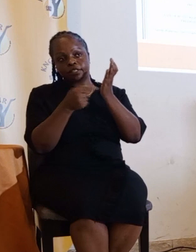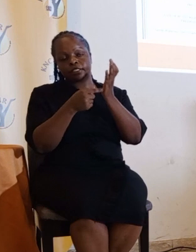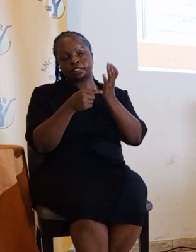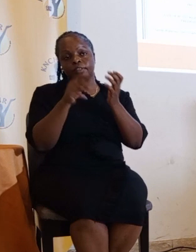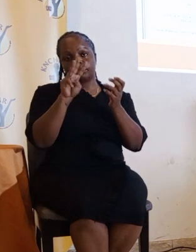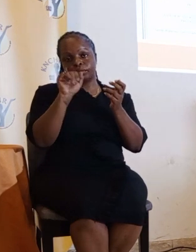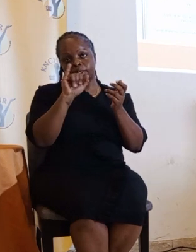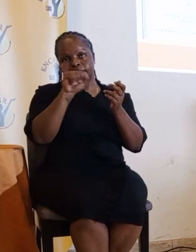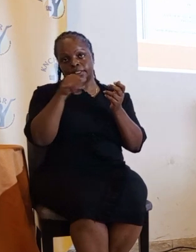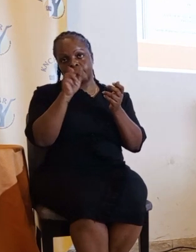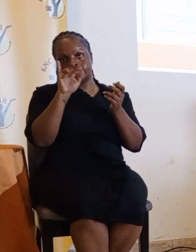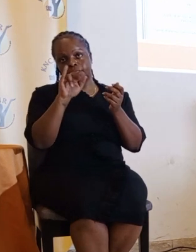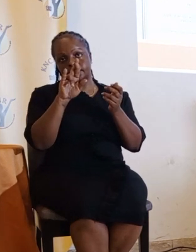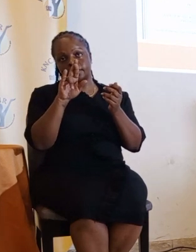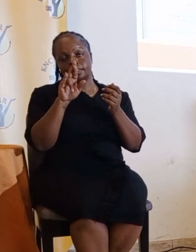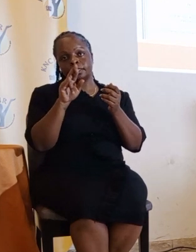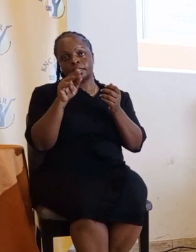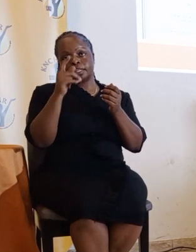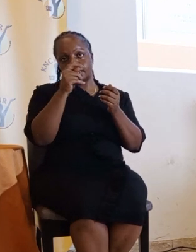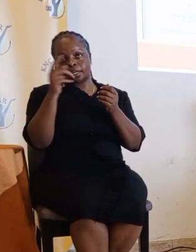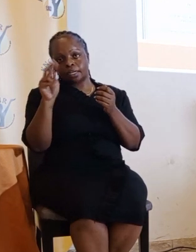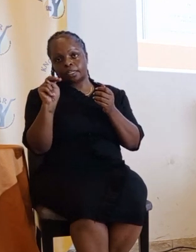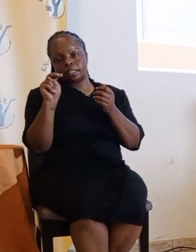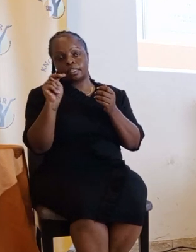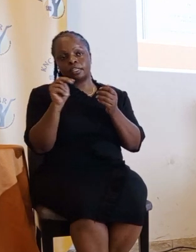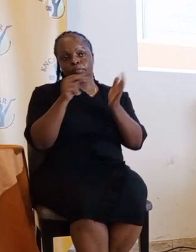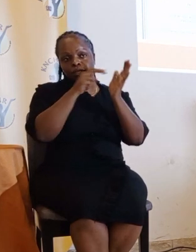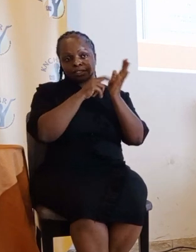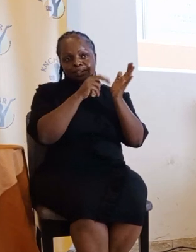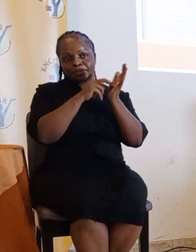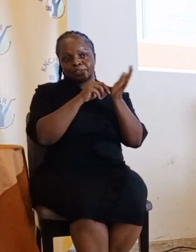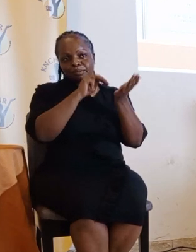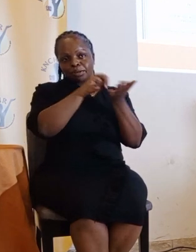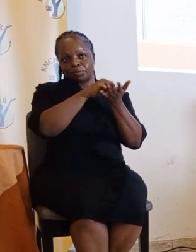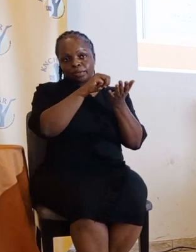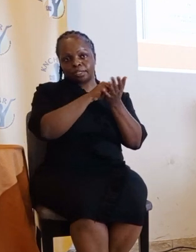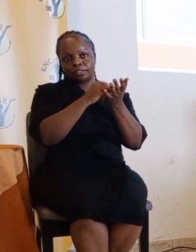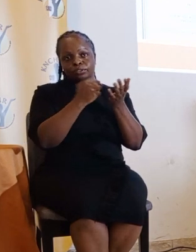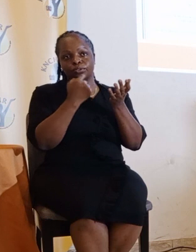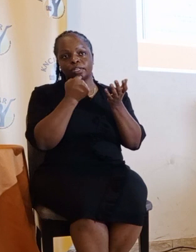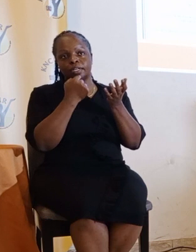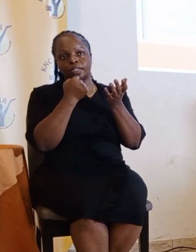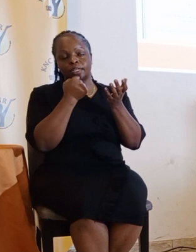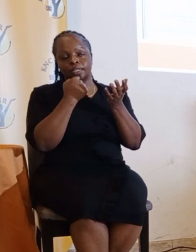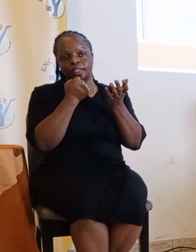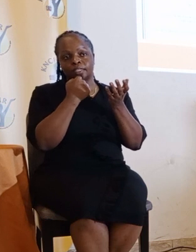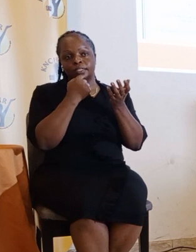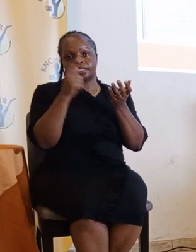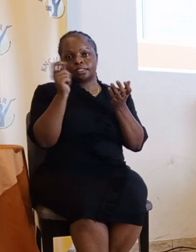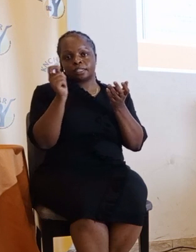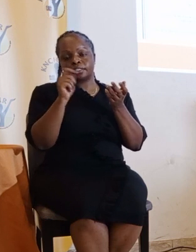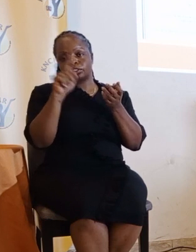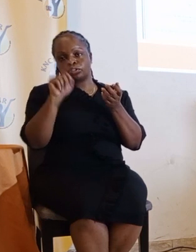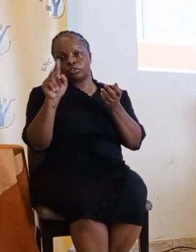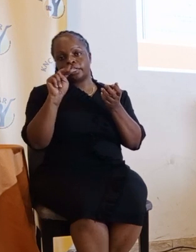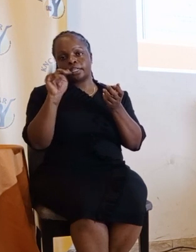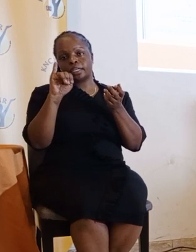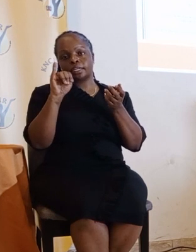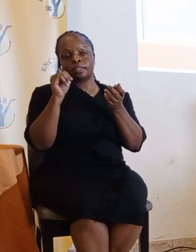Wajir, Tharaka Nithi, Machakos, Makueni, Turkana, Trans Nzoia, West